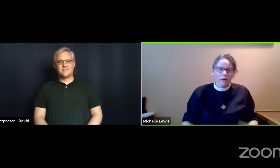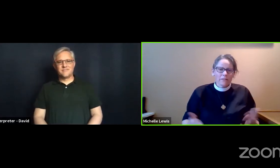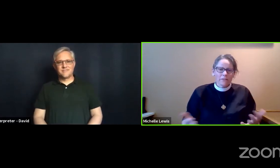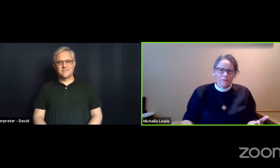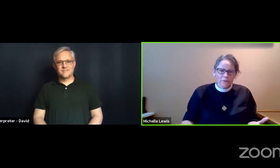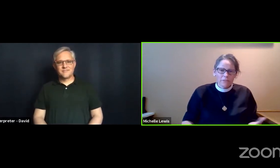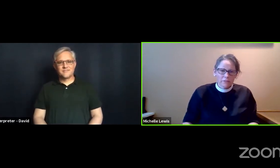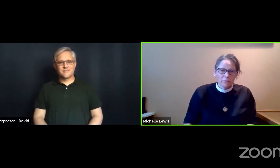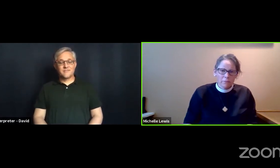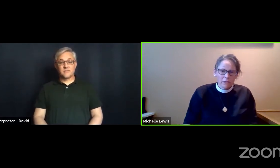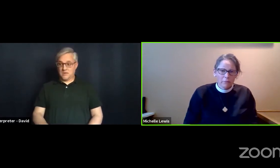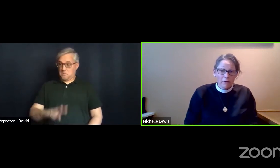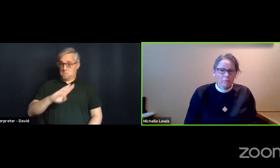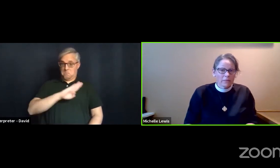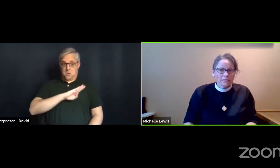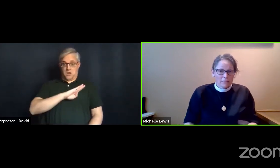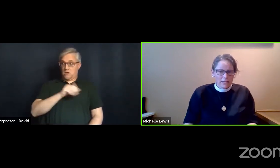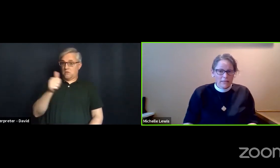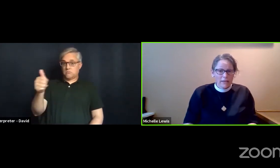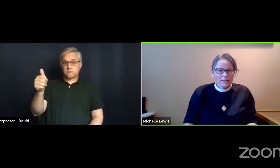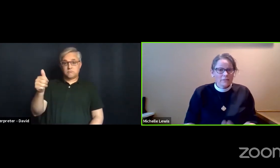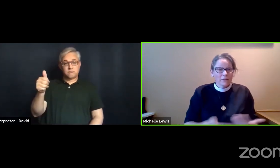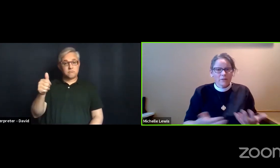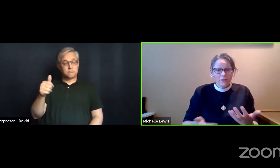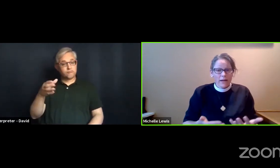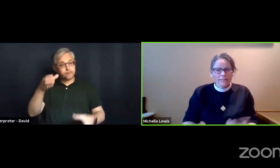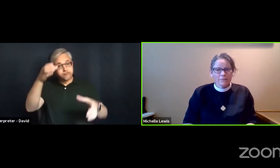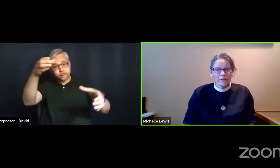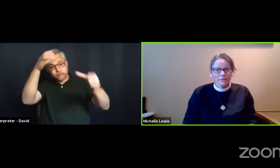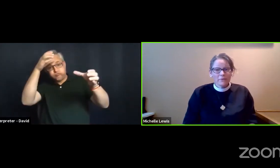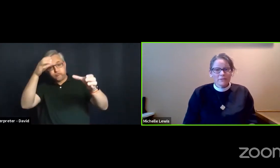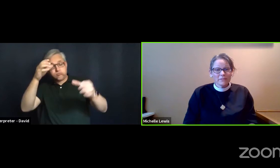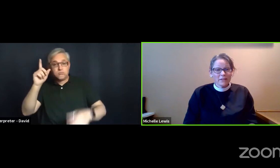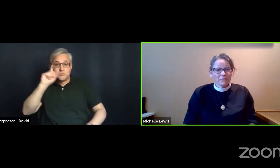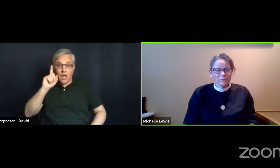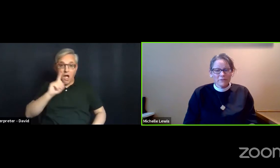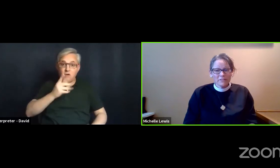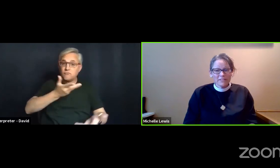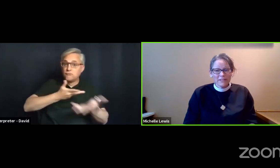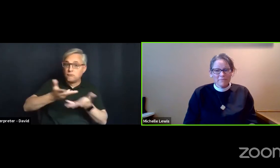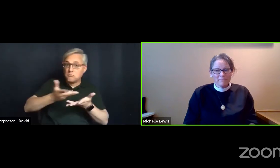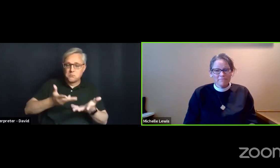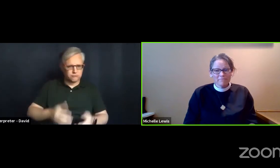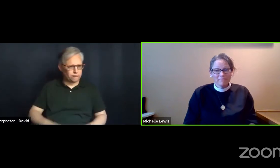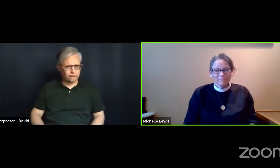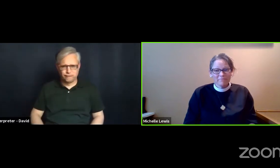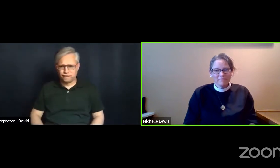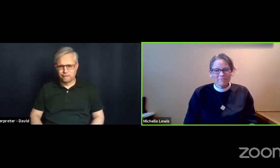Now, Brenda knows a little bit about what it's like to interact with the deaf community